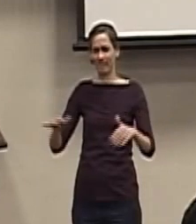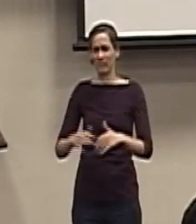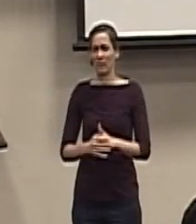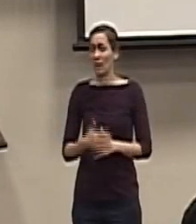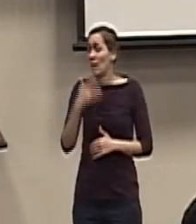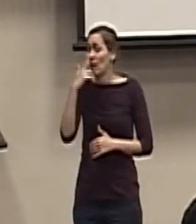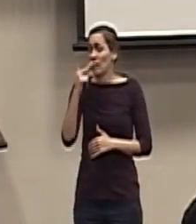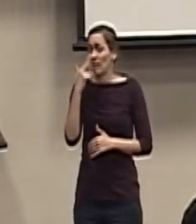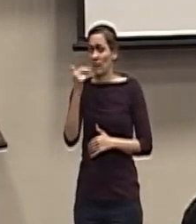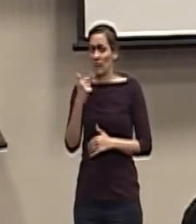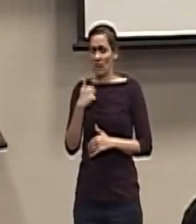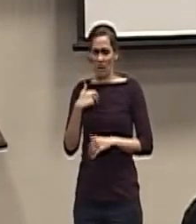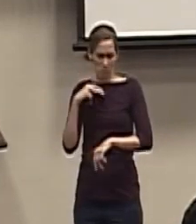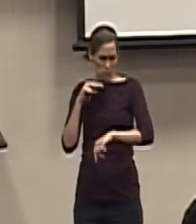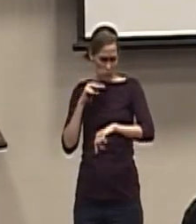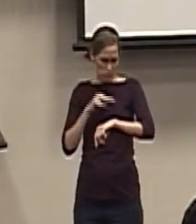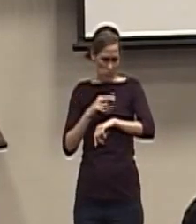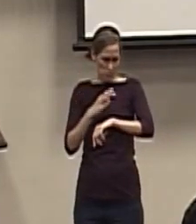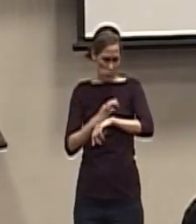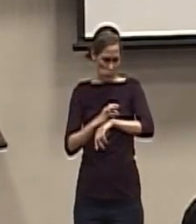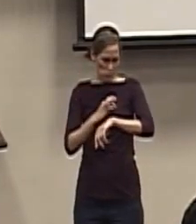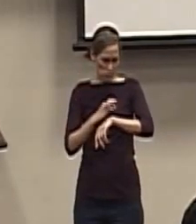It's funny, got to look at my watch, and